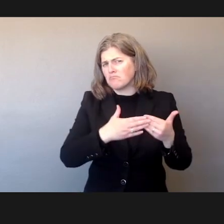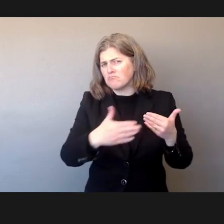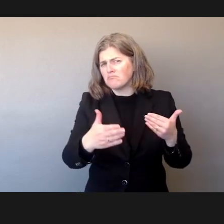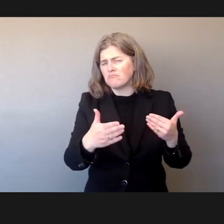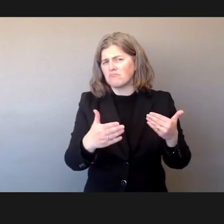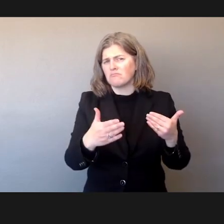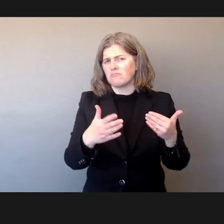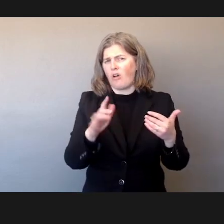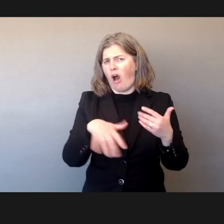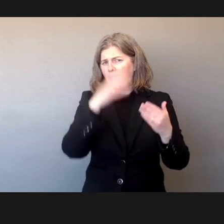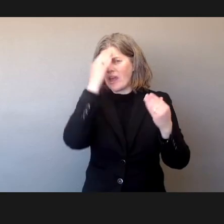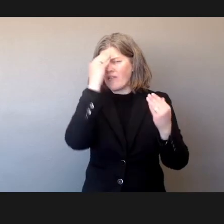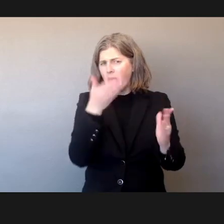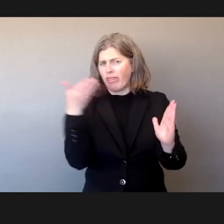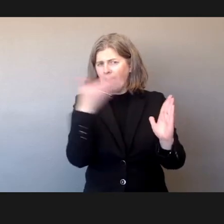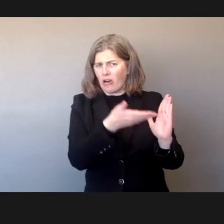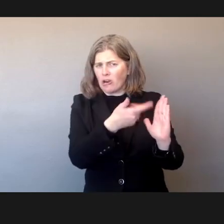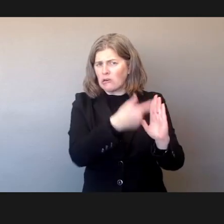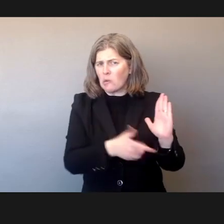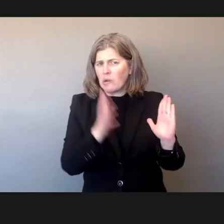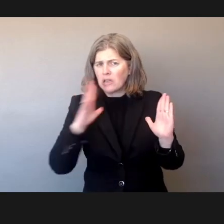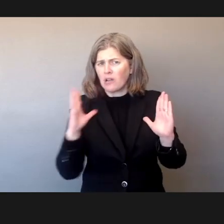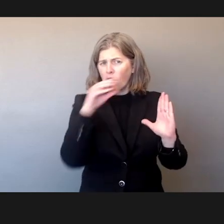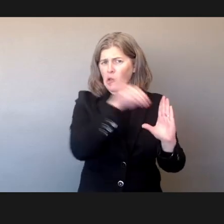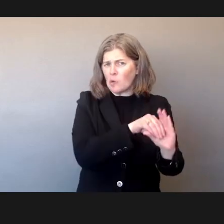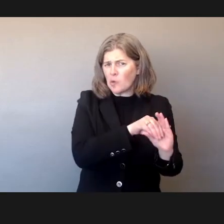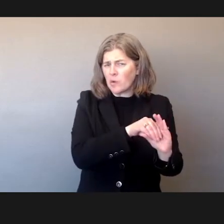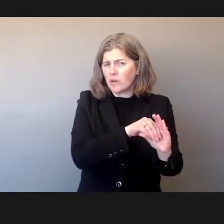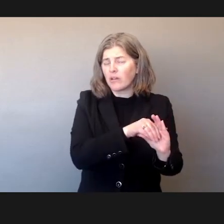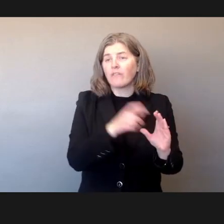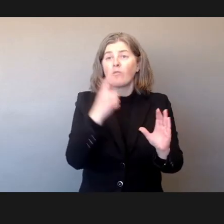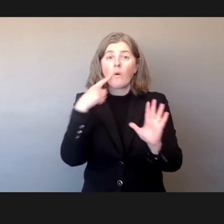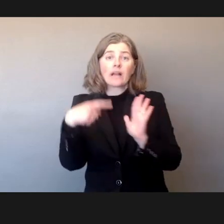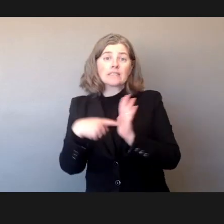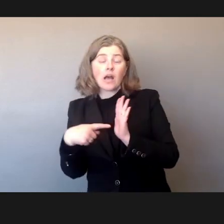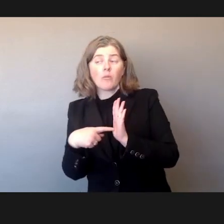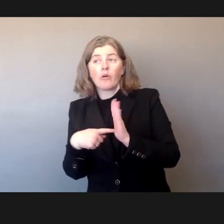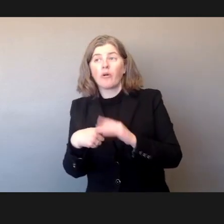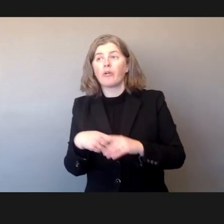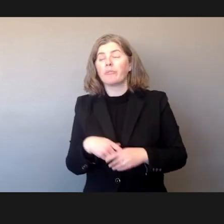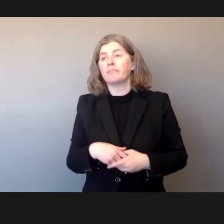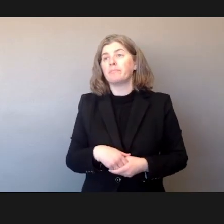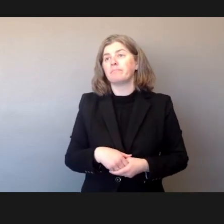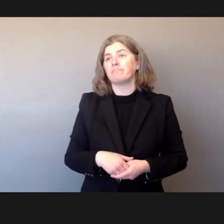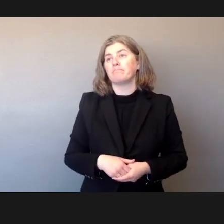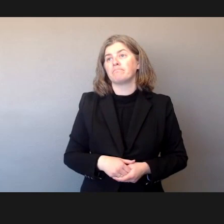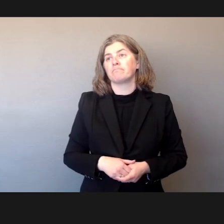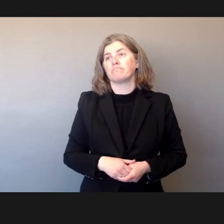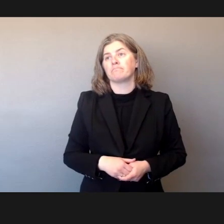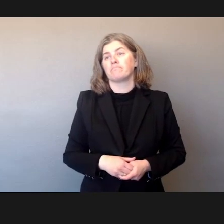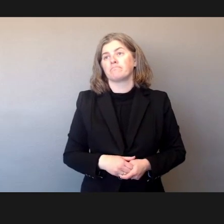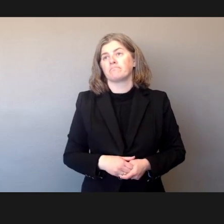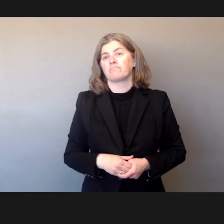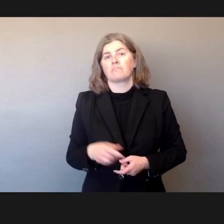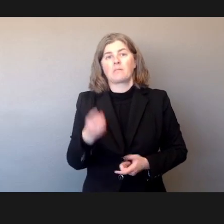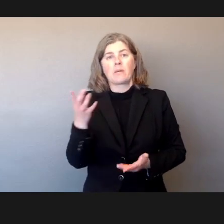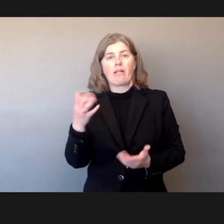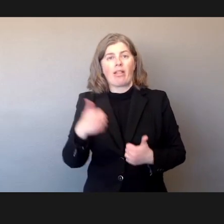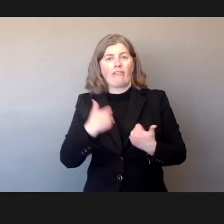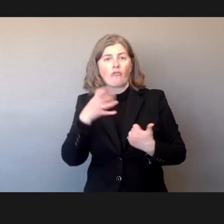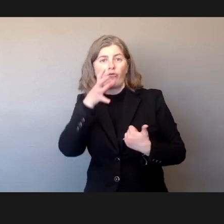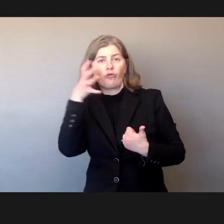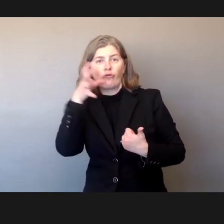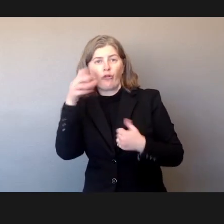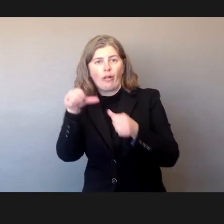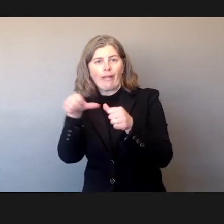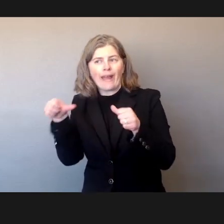that info is. And for those, for example, who maybe live in a rural area, don't